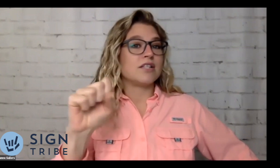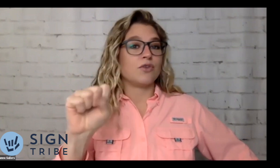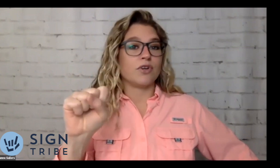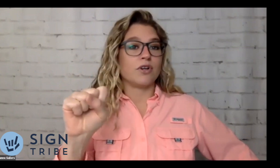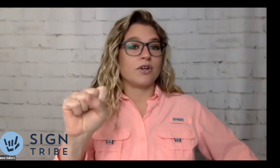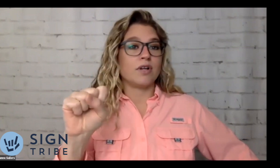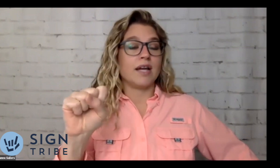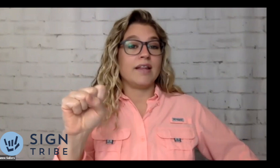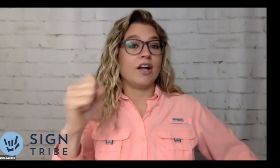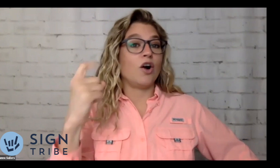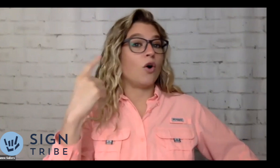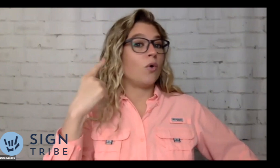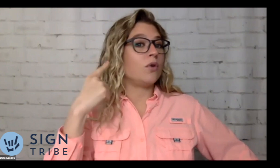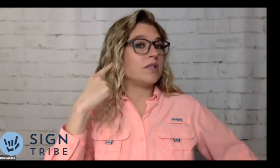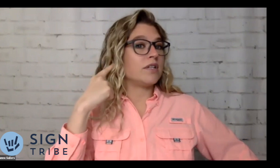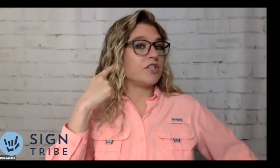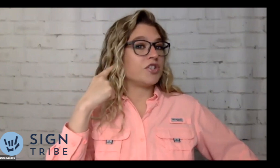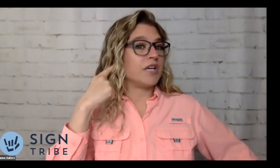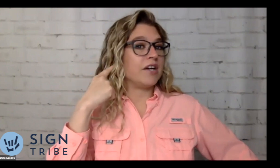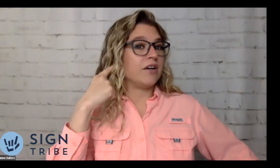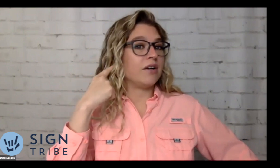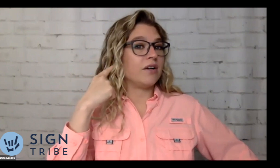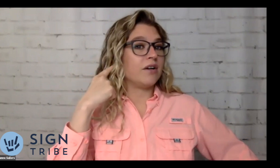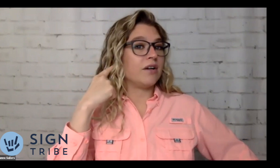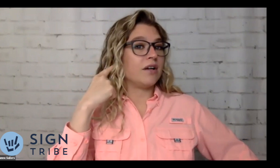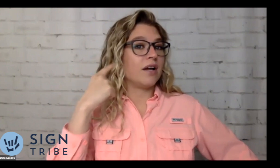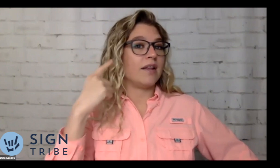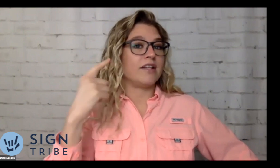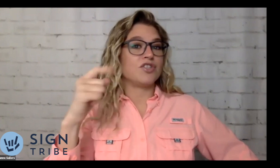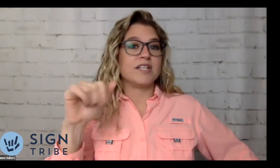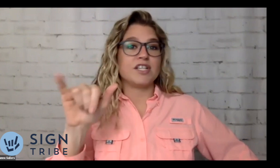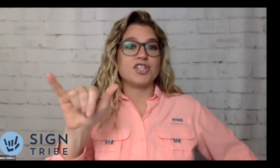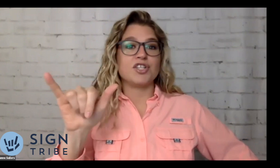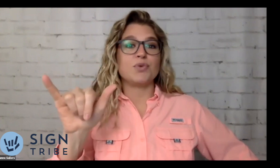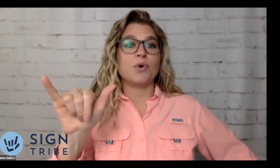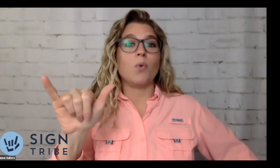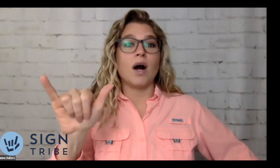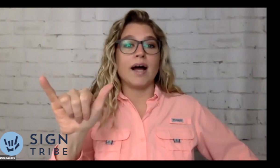Silver. And then gold, touch your ear and then transition to a Y.